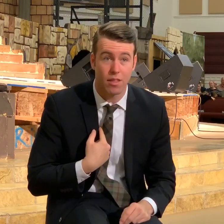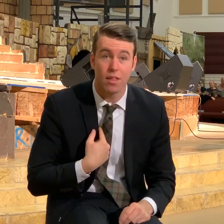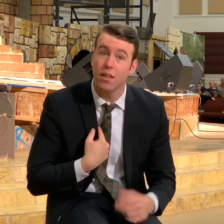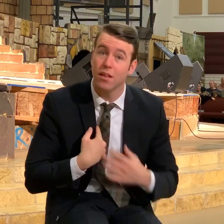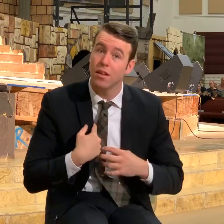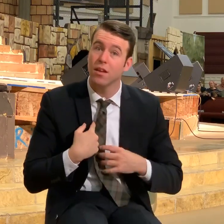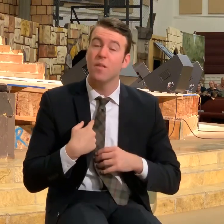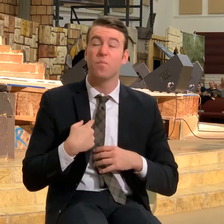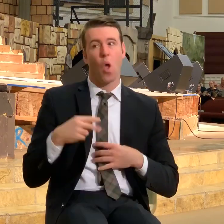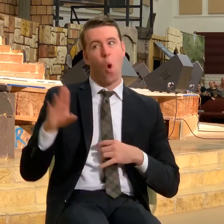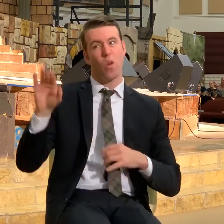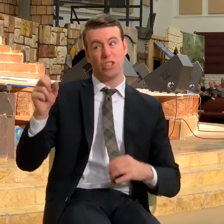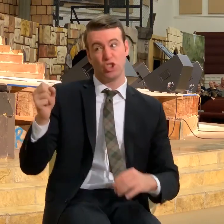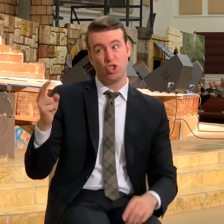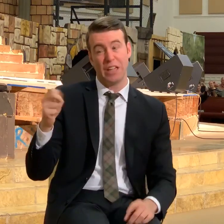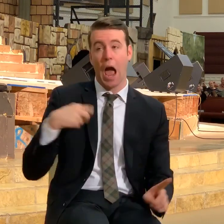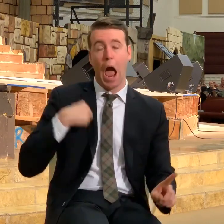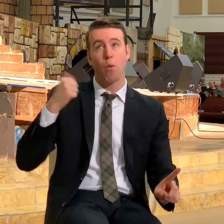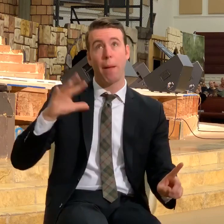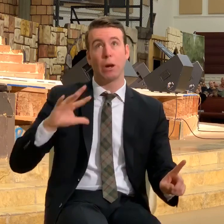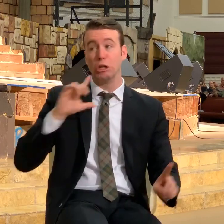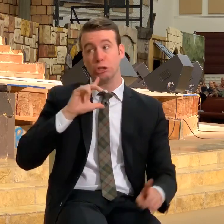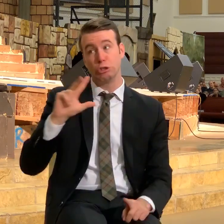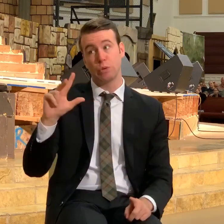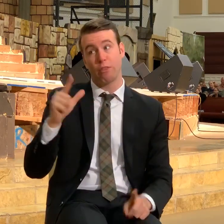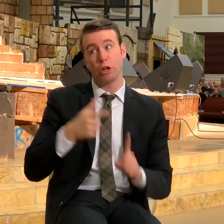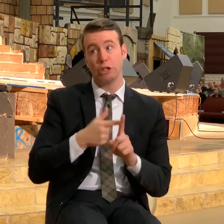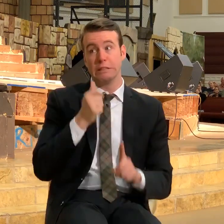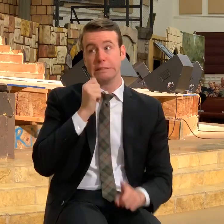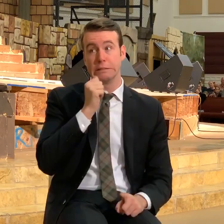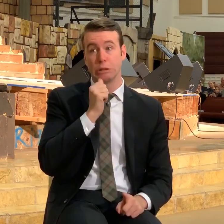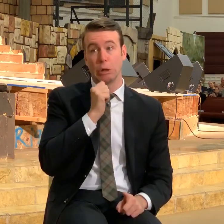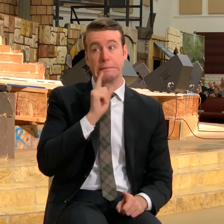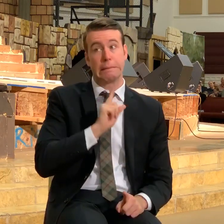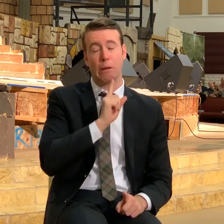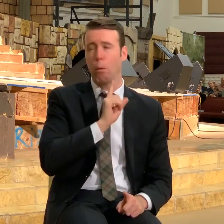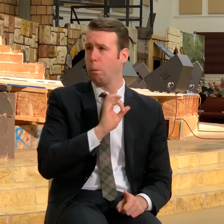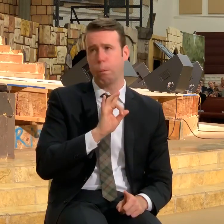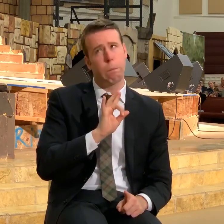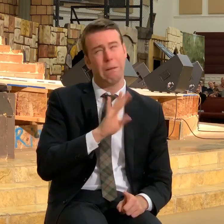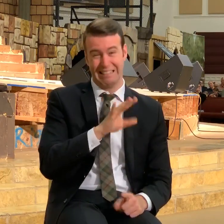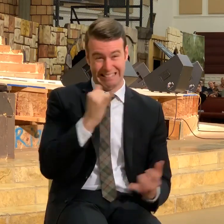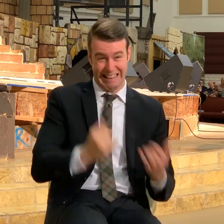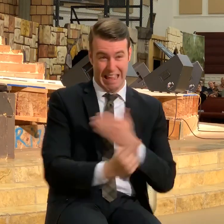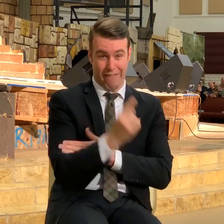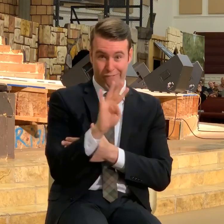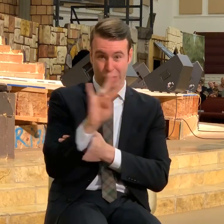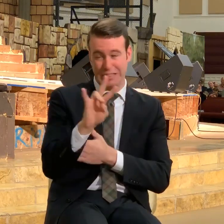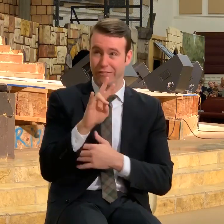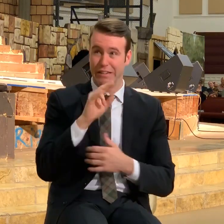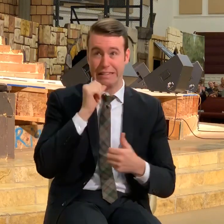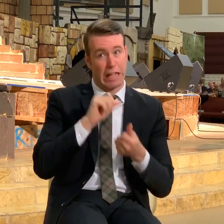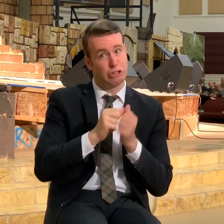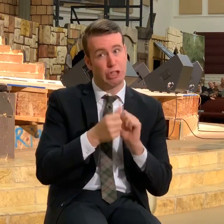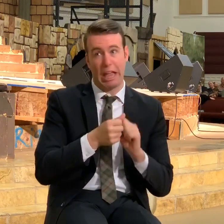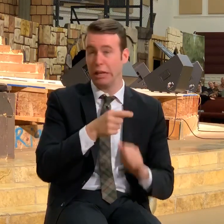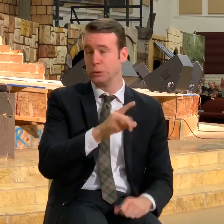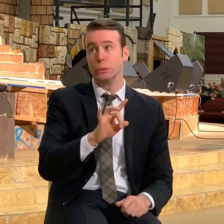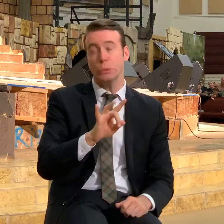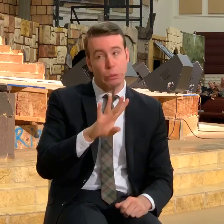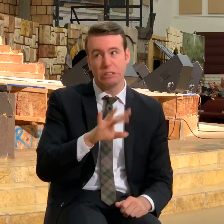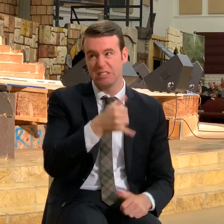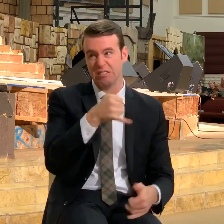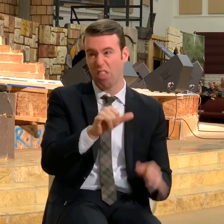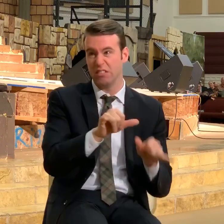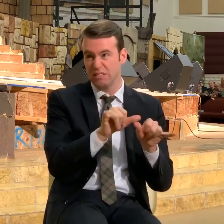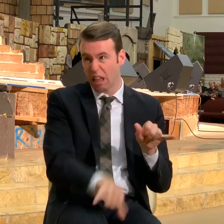You know what she did? I remember when she was 23 years old and singing. And she hadn't changed one bit. She's 47 with grandkids, but she is still the